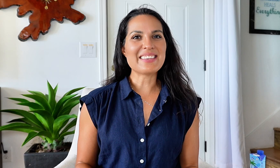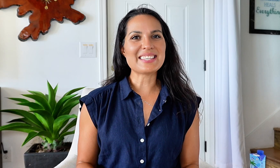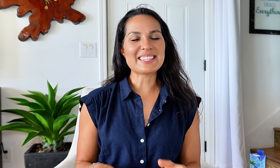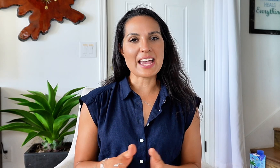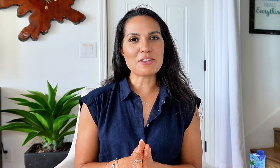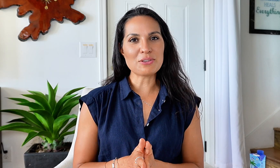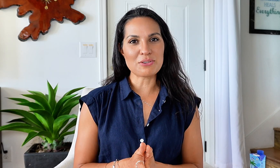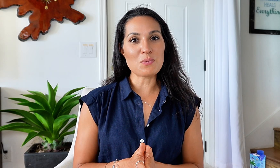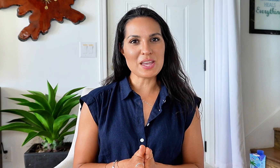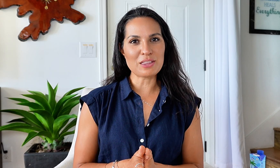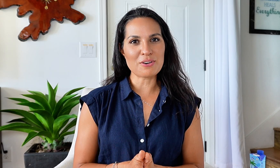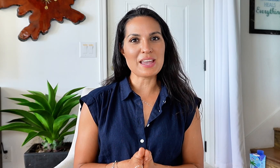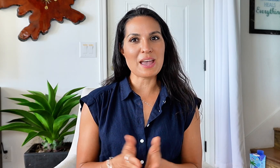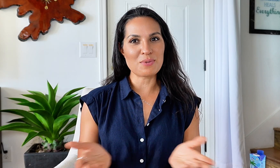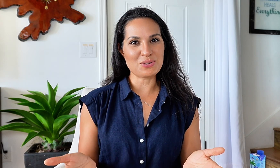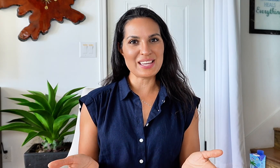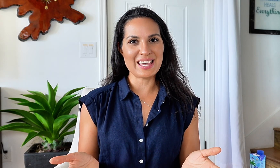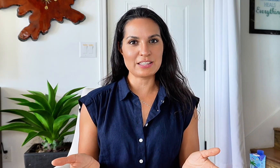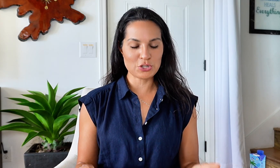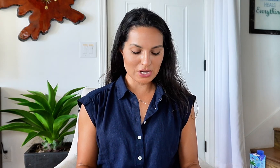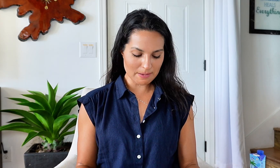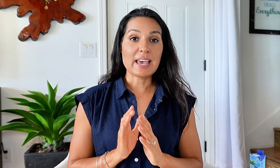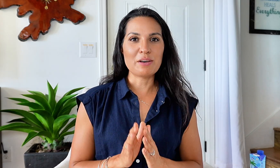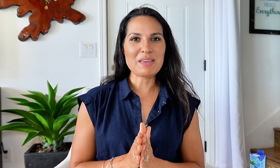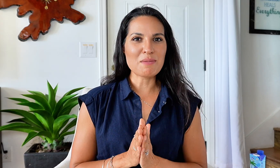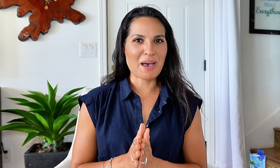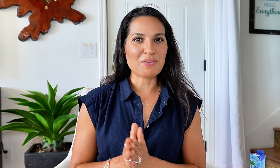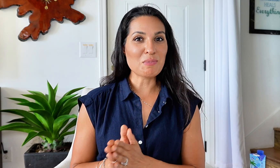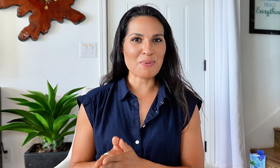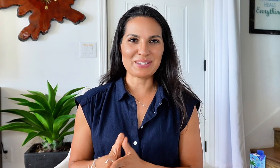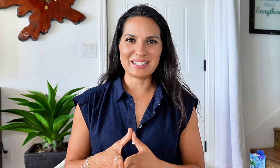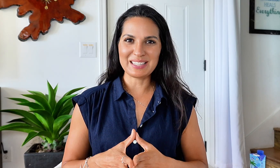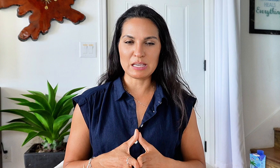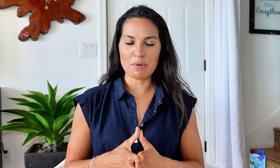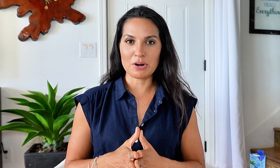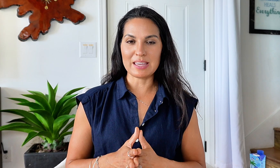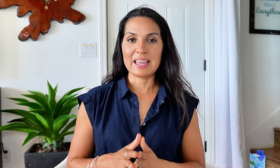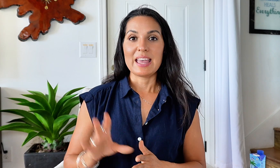Aloha, this is Cycle 3, Week 3, and we're doing history. Tell me about the Boston Tea Party in